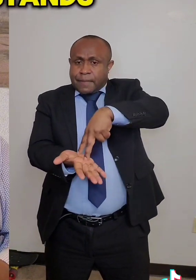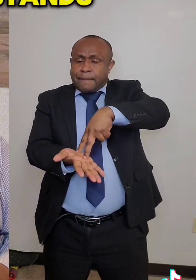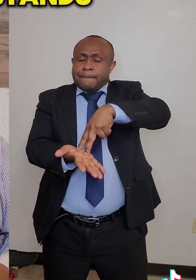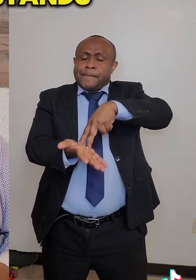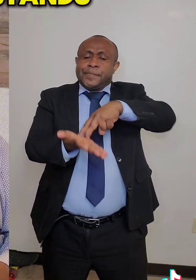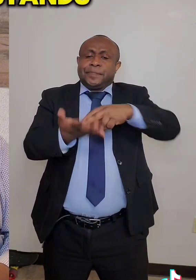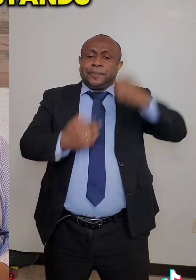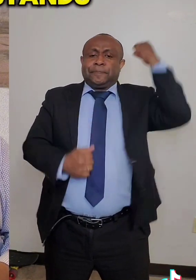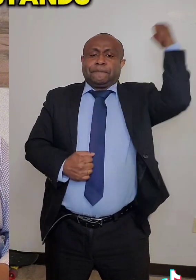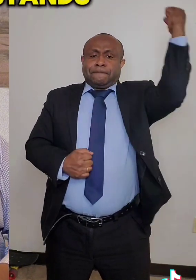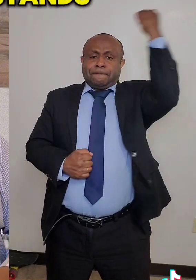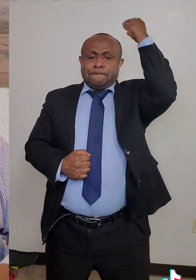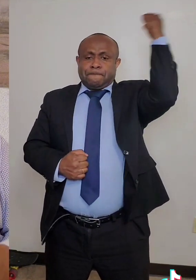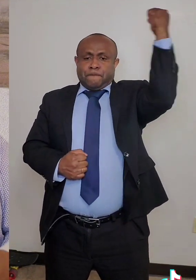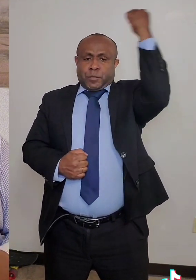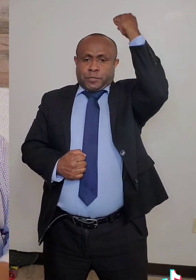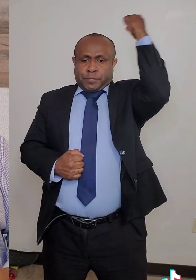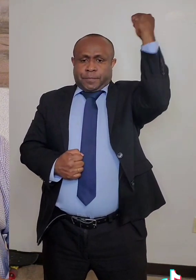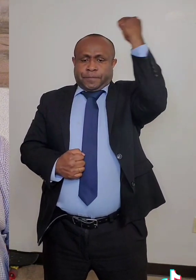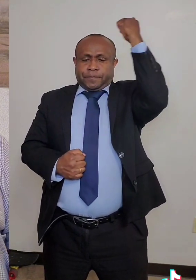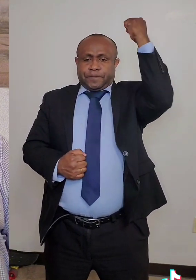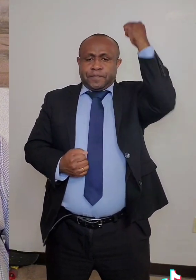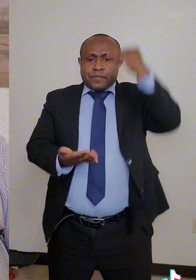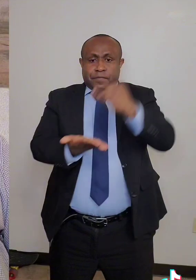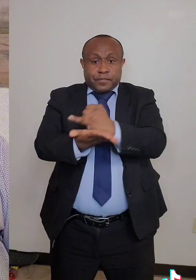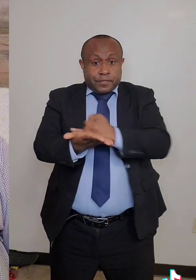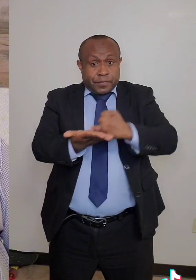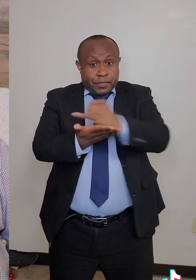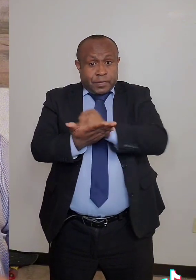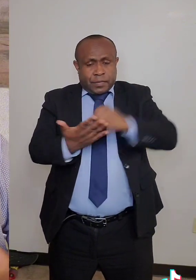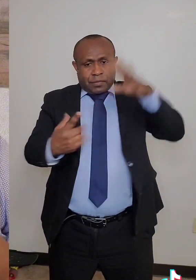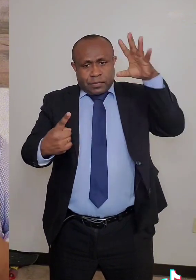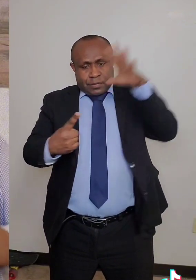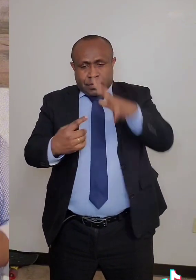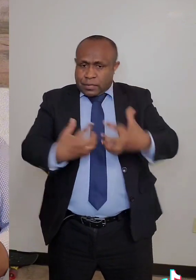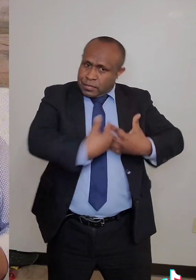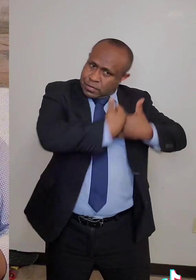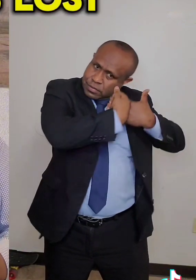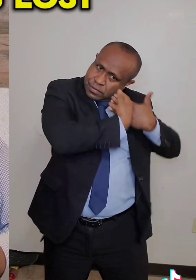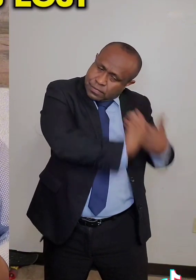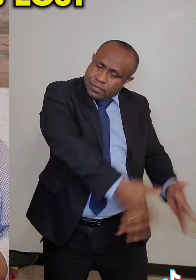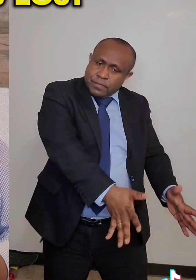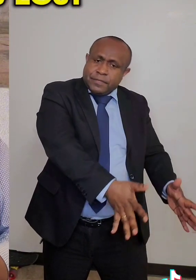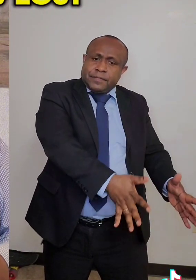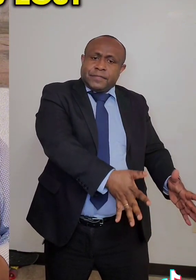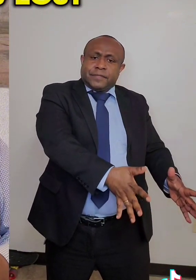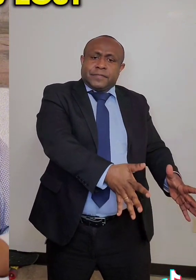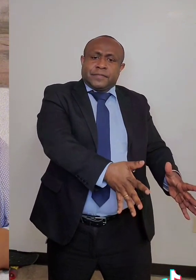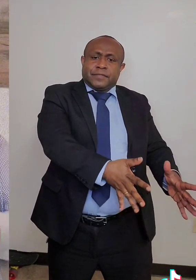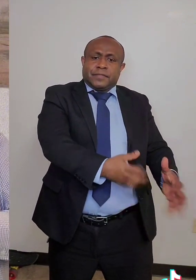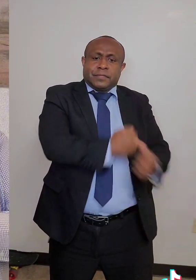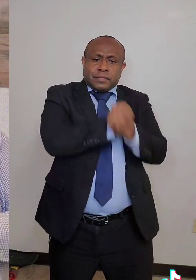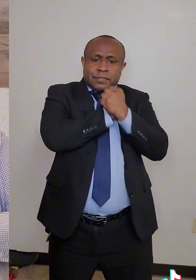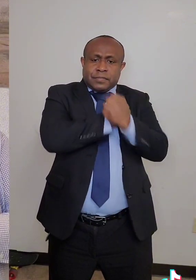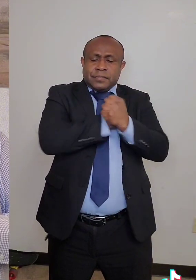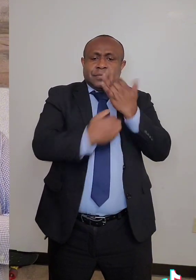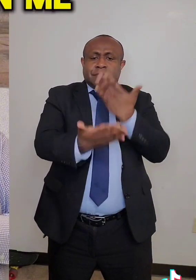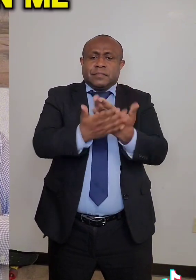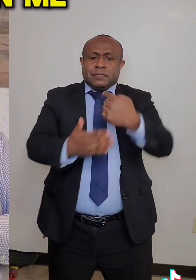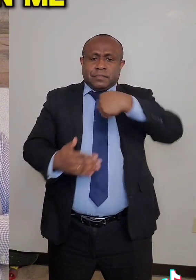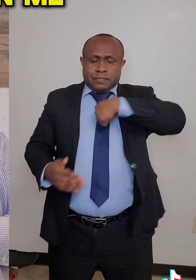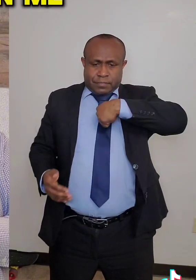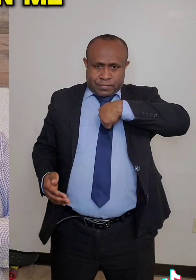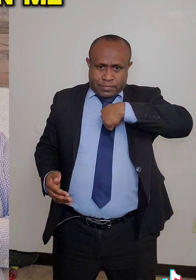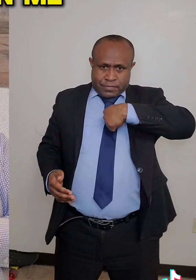he stands in victory, sin's curse has lost its